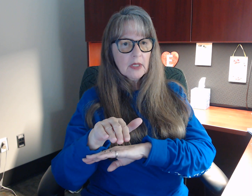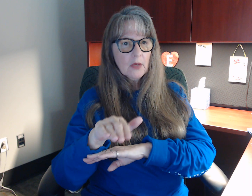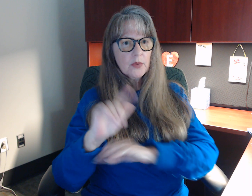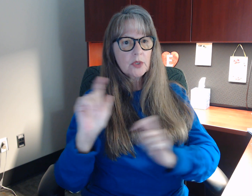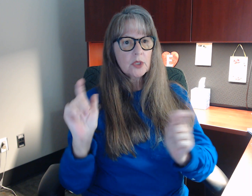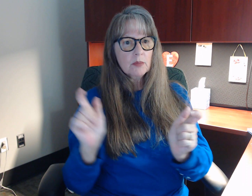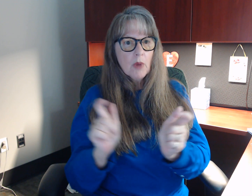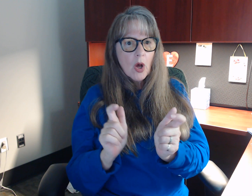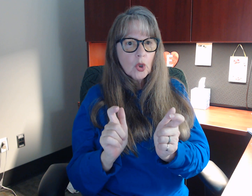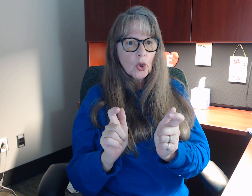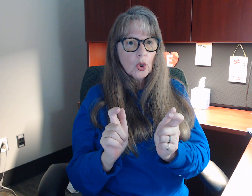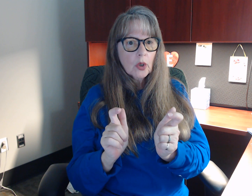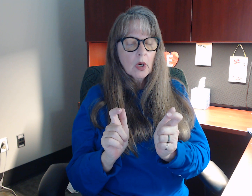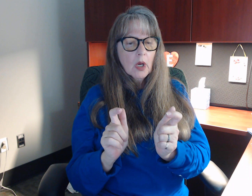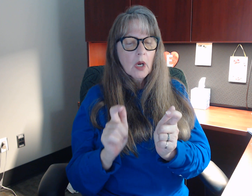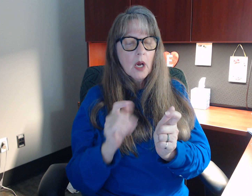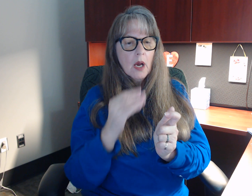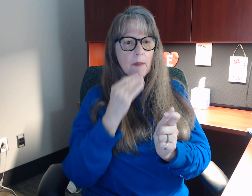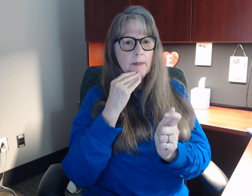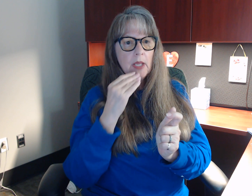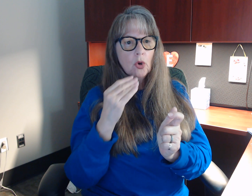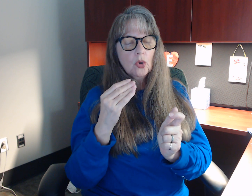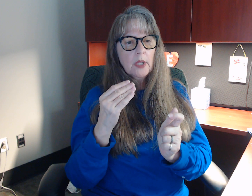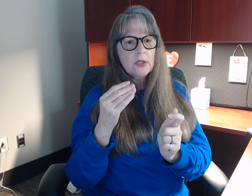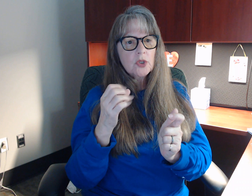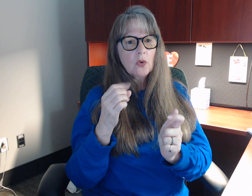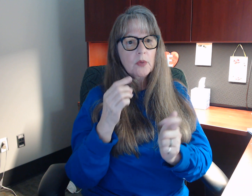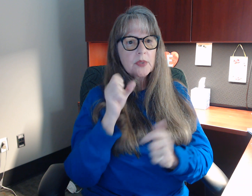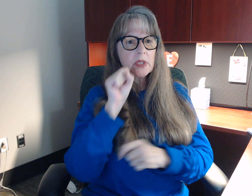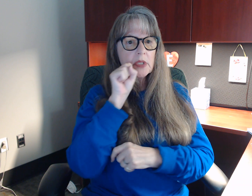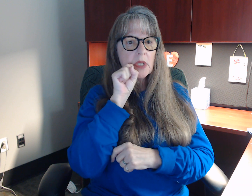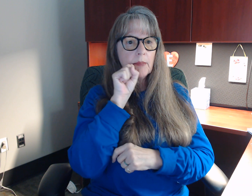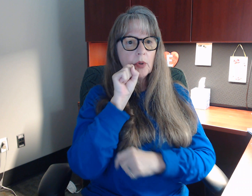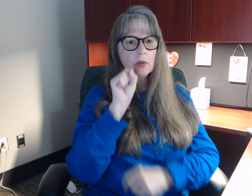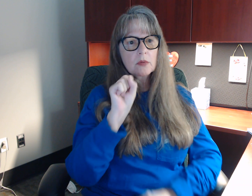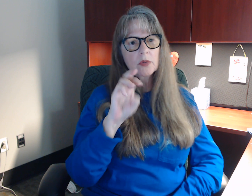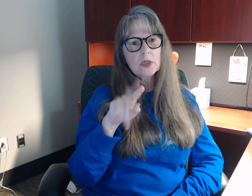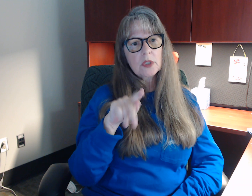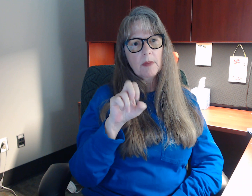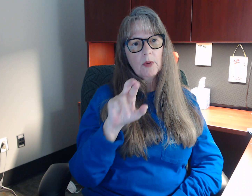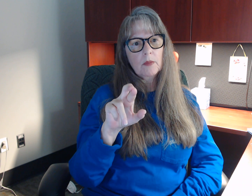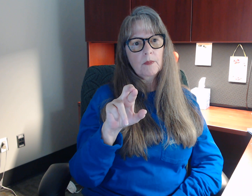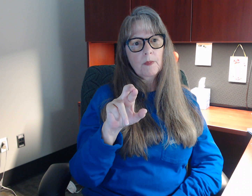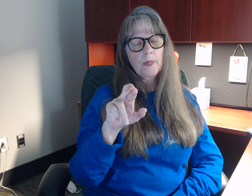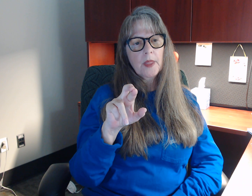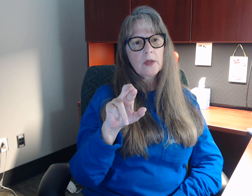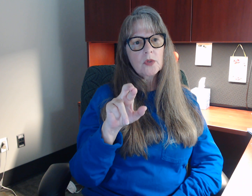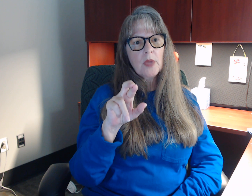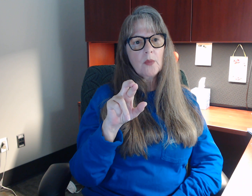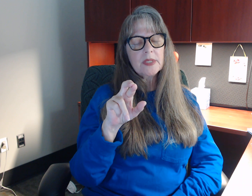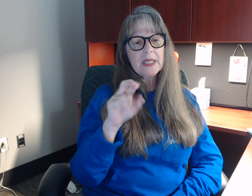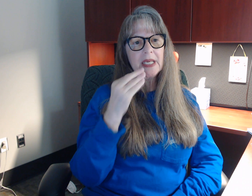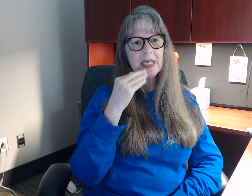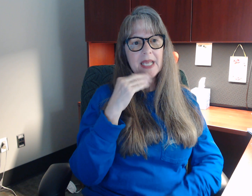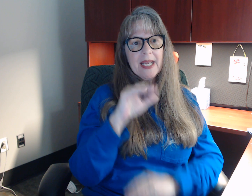was a smaller meal, and so it was supper. So that was eaten at